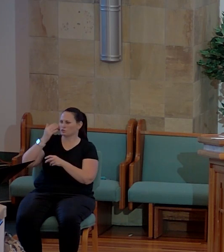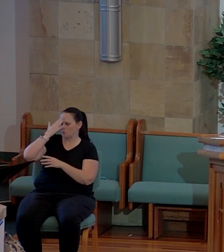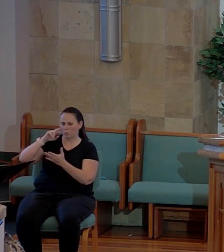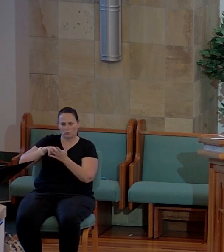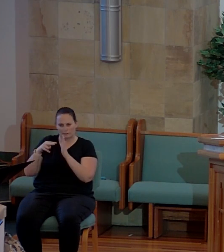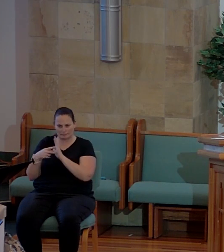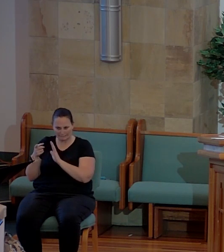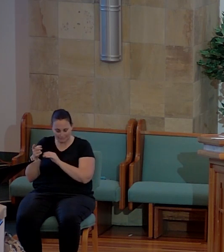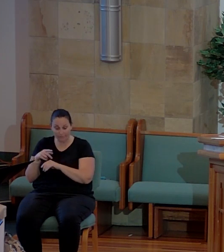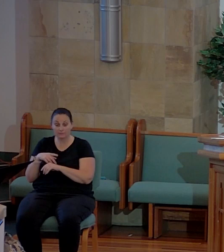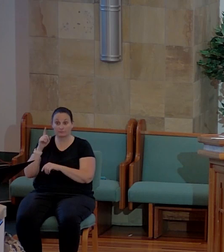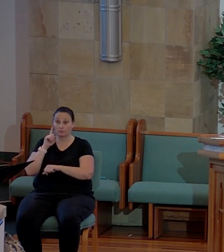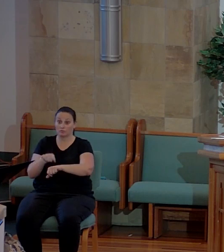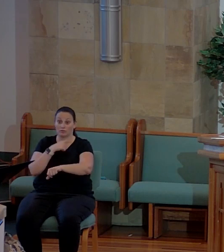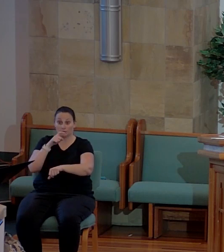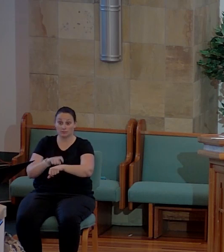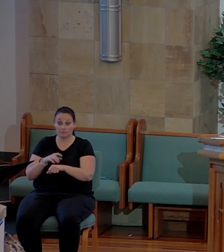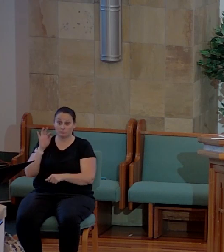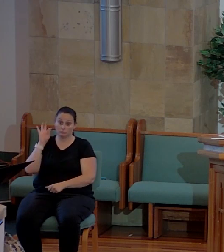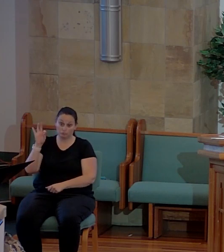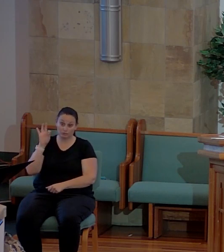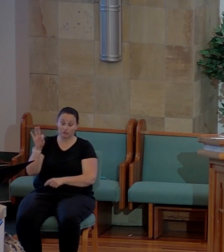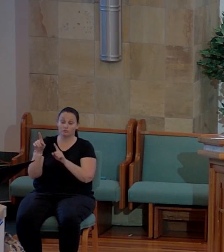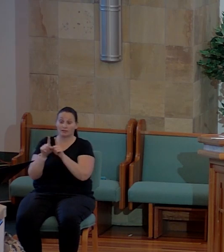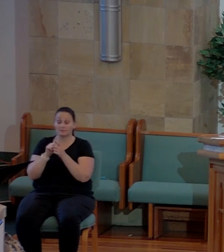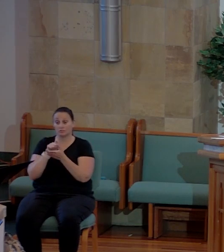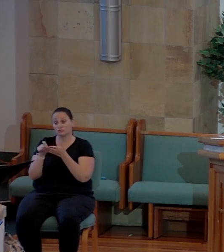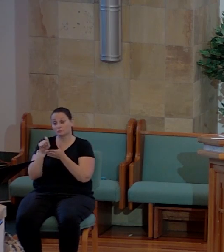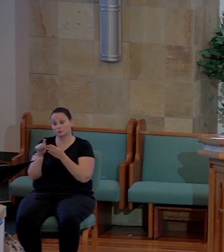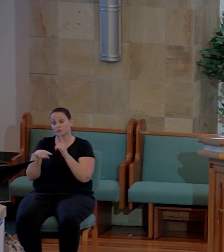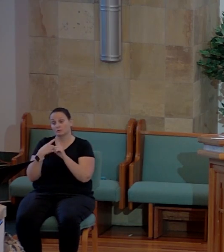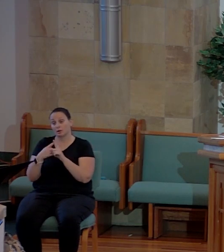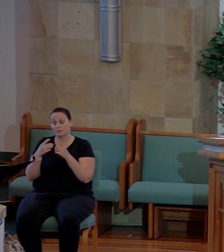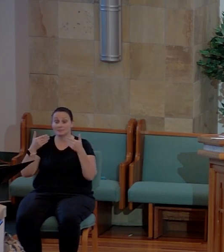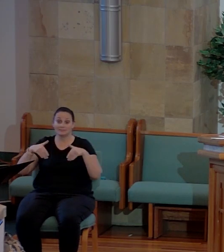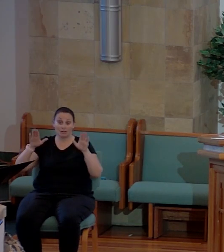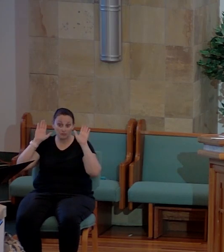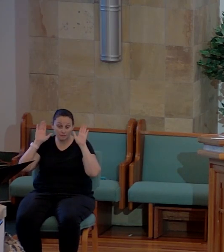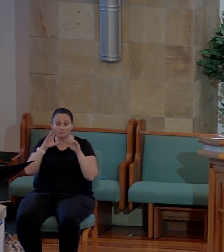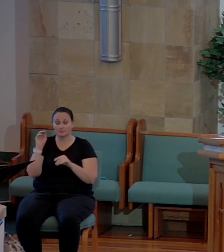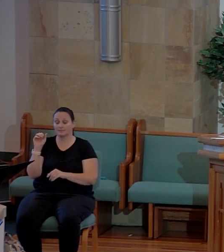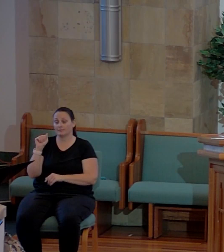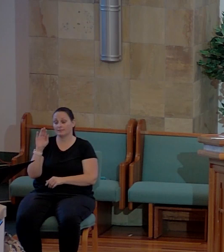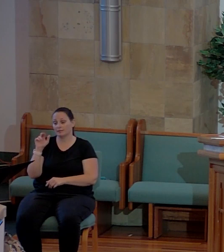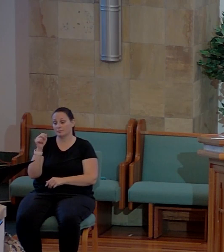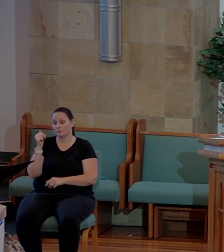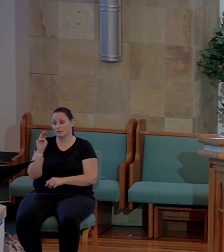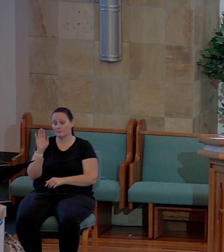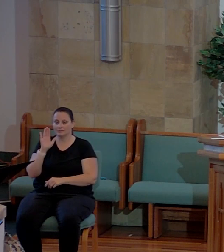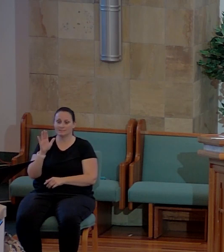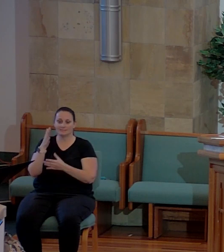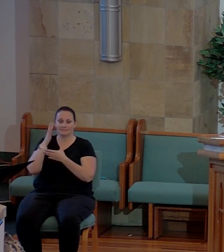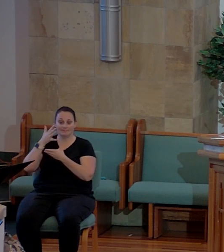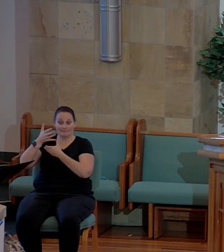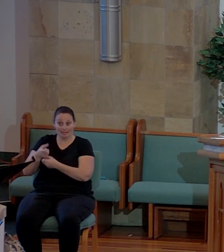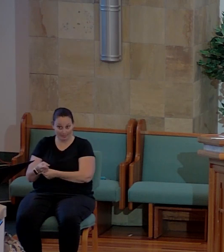means. For a long time, it has been preached as a scripture on sacrifice and Abraham's faithfulness.